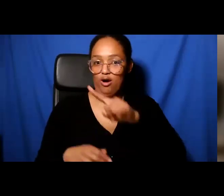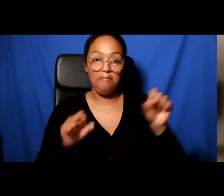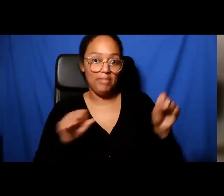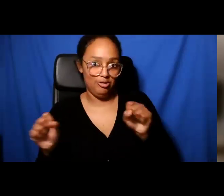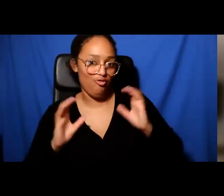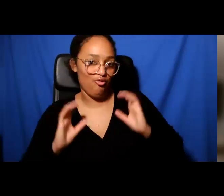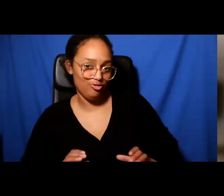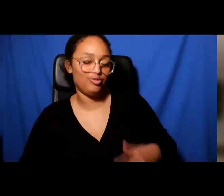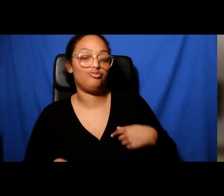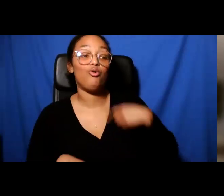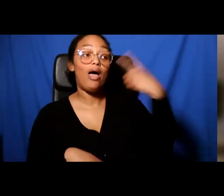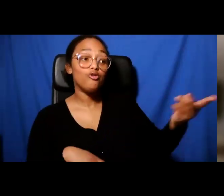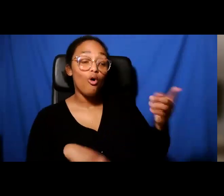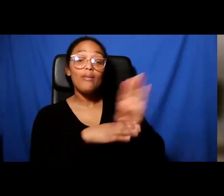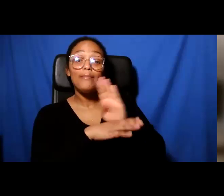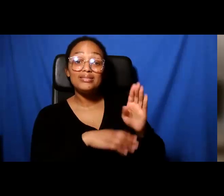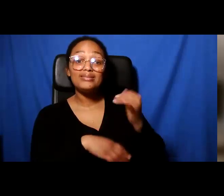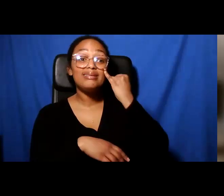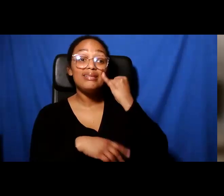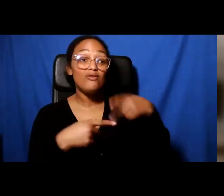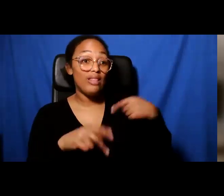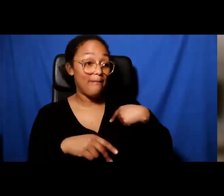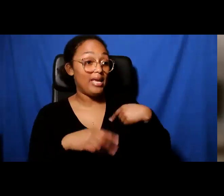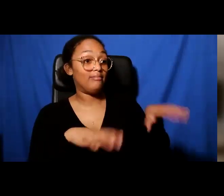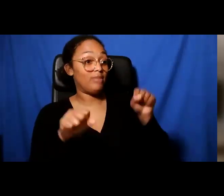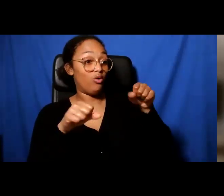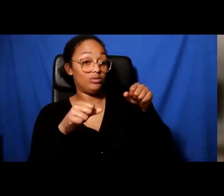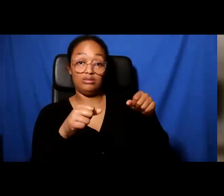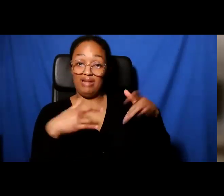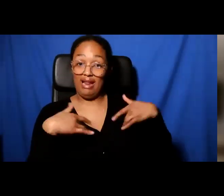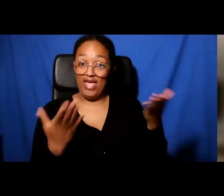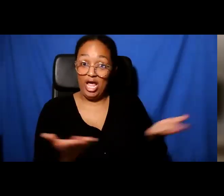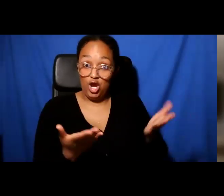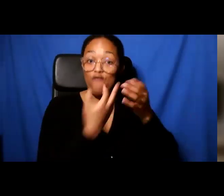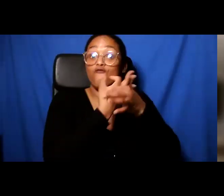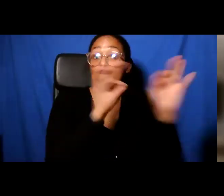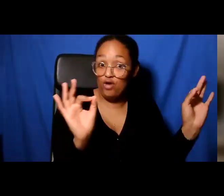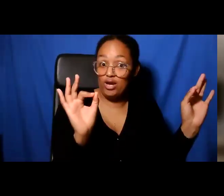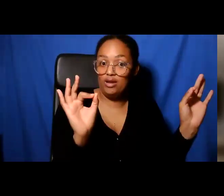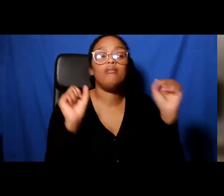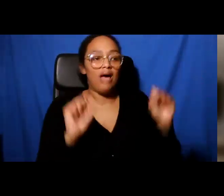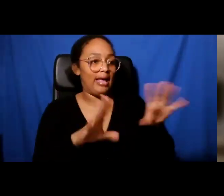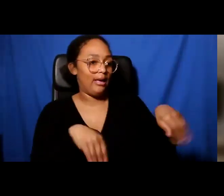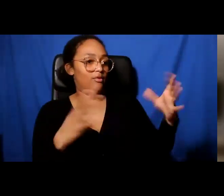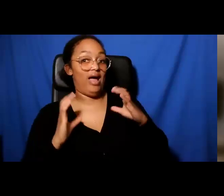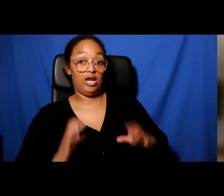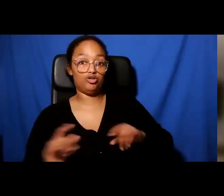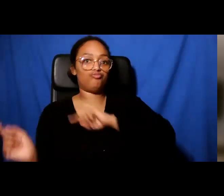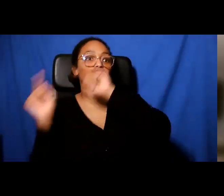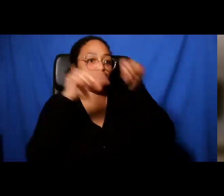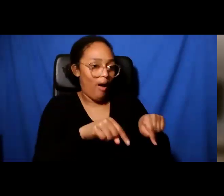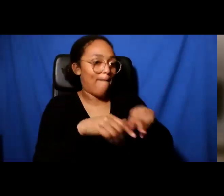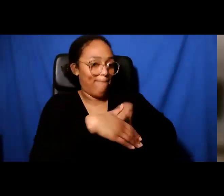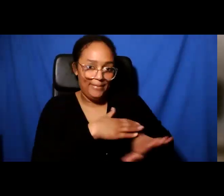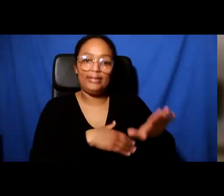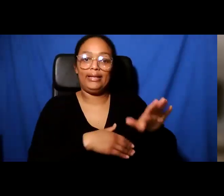can bring you traffic if you let me have this place for free. And I want to have an experience where I'll get people to download the